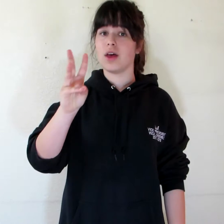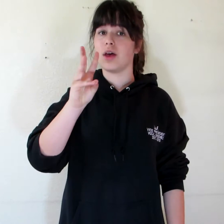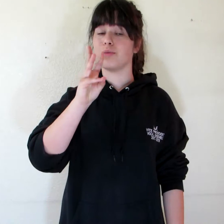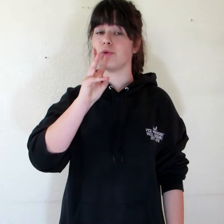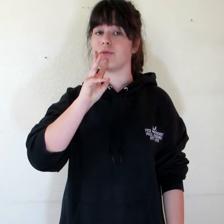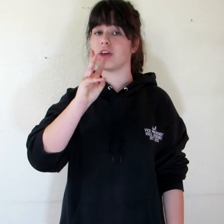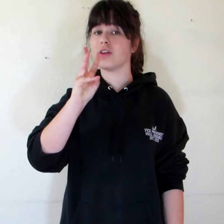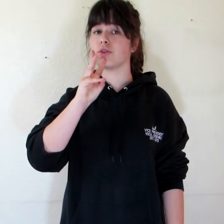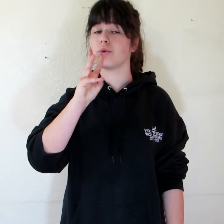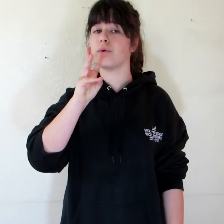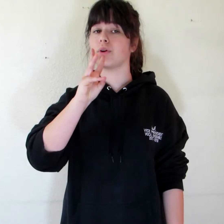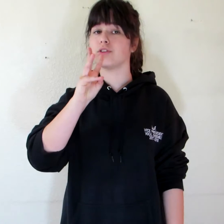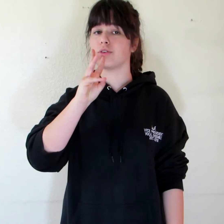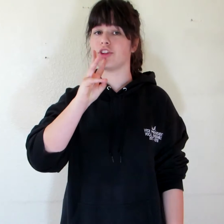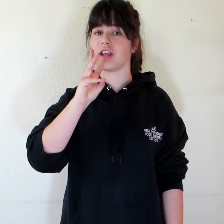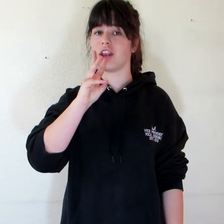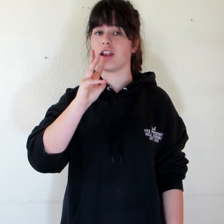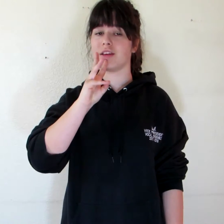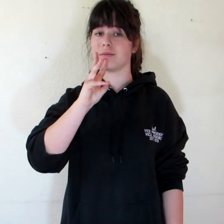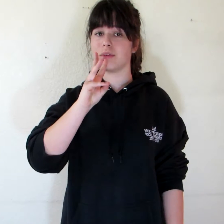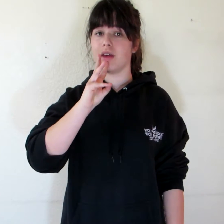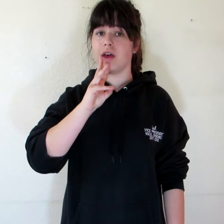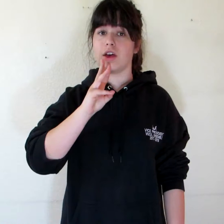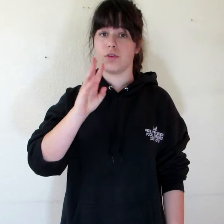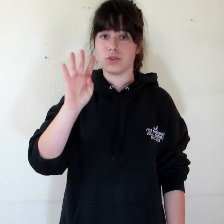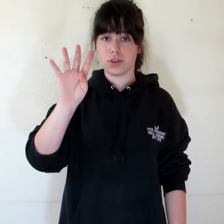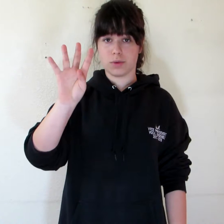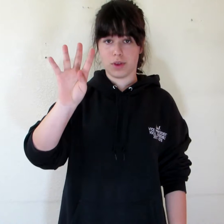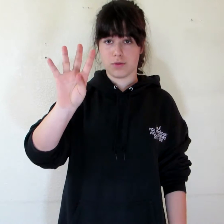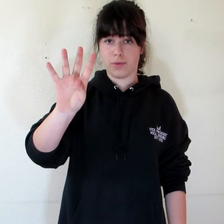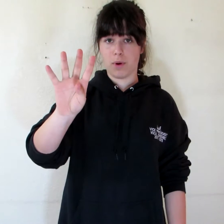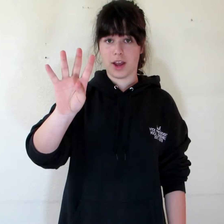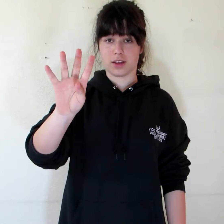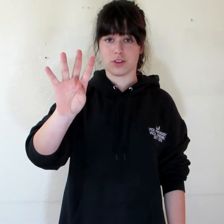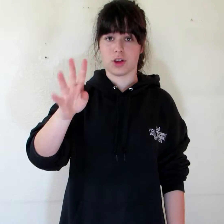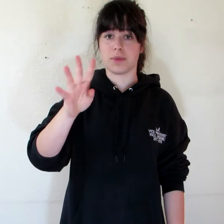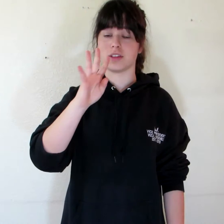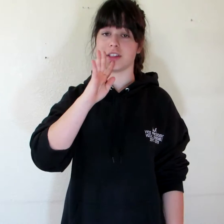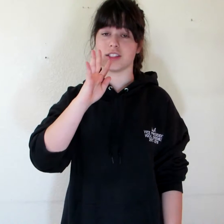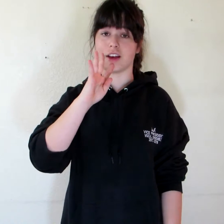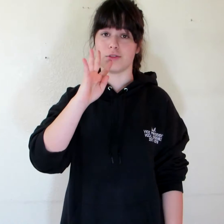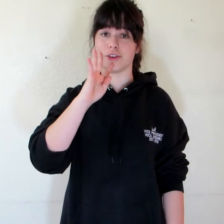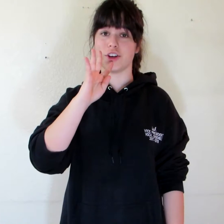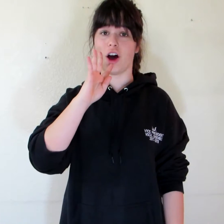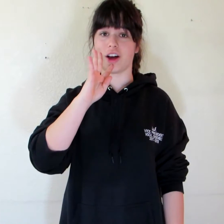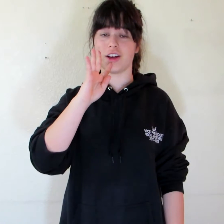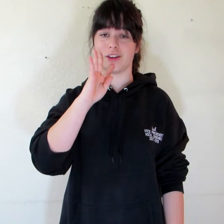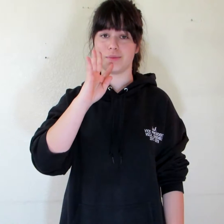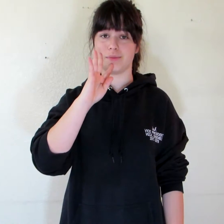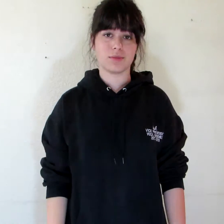and moving it towards your chin. If you do this with a 4 hand shape, this is a sign for talk.